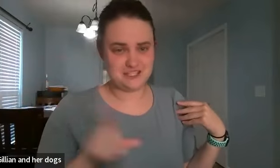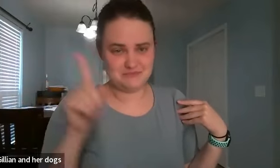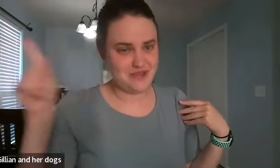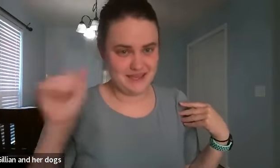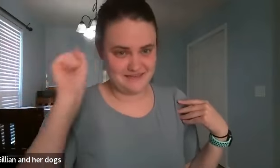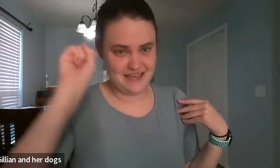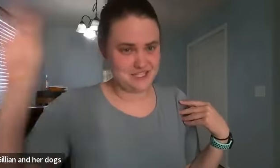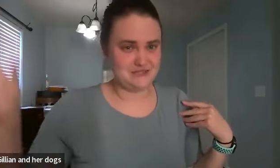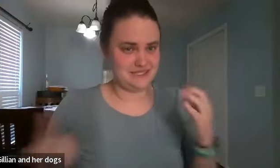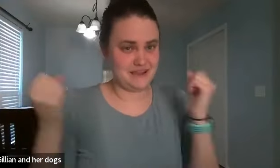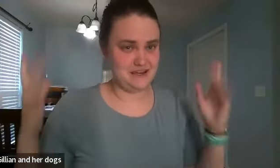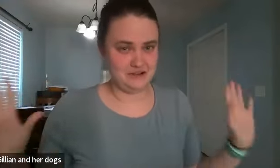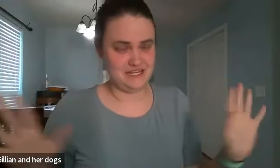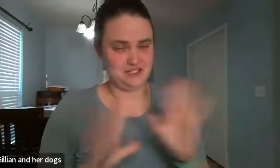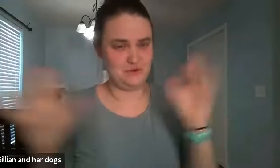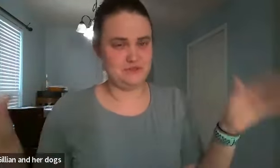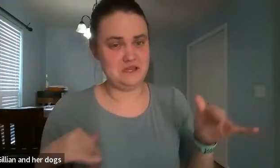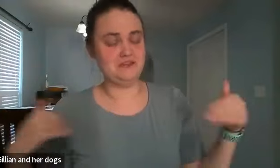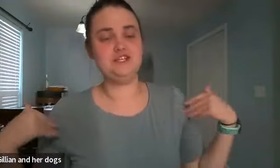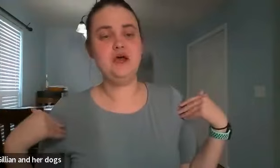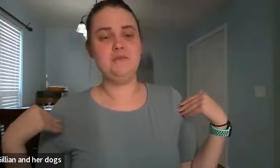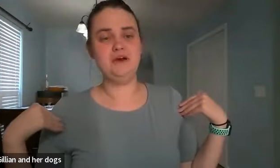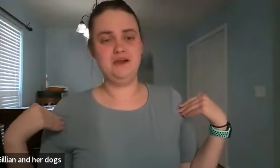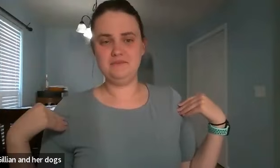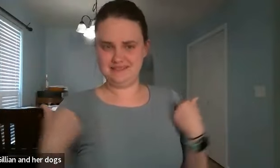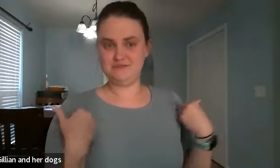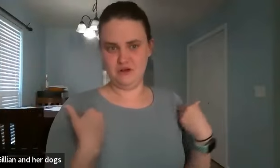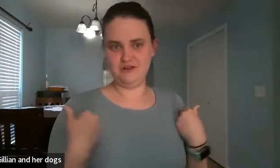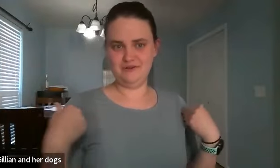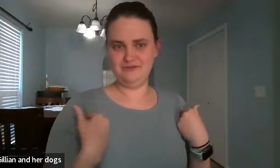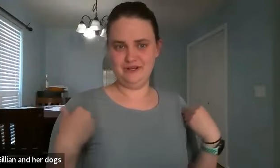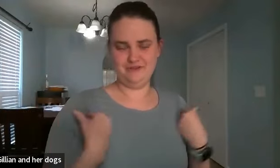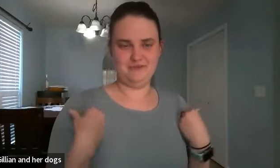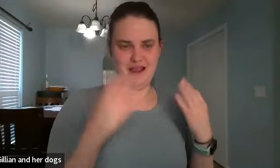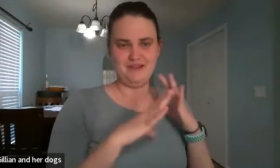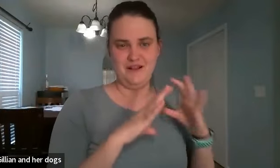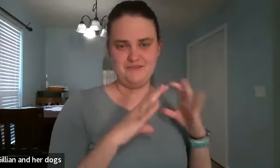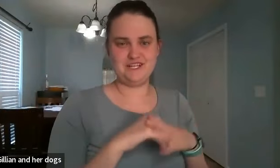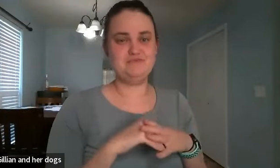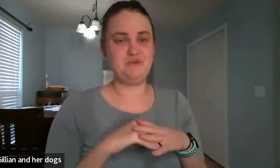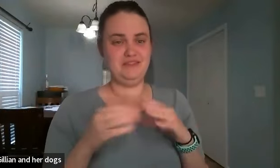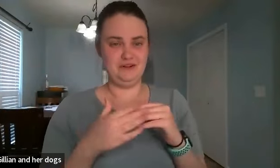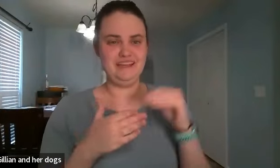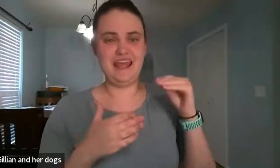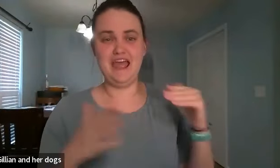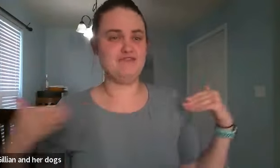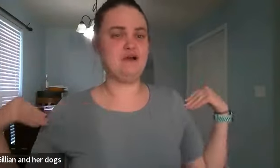just me signing all day. Just ruins my English. But it's smaller when you were having a conversation. But when learning it, everyone